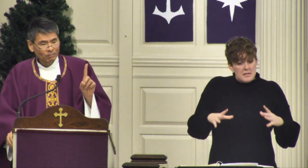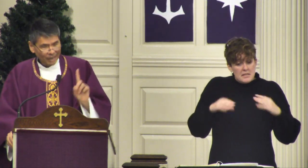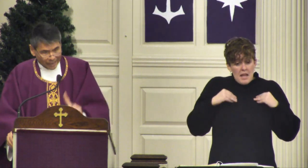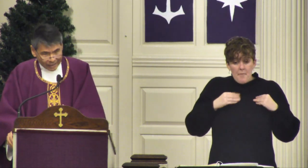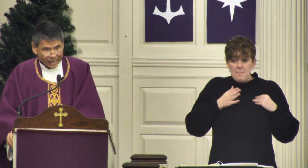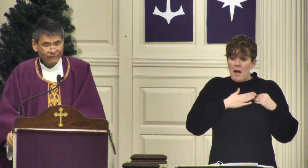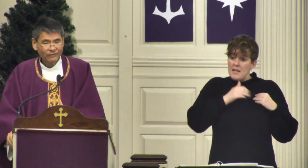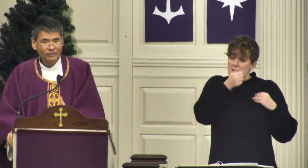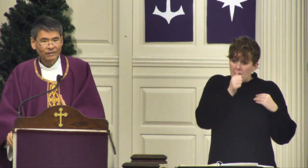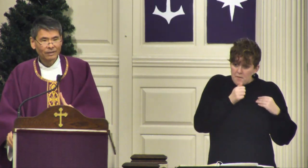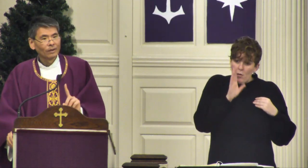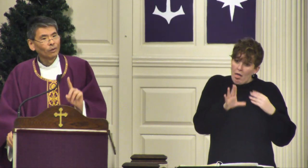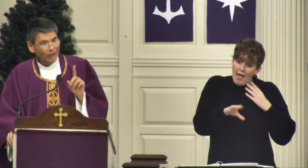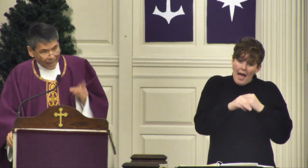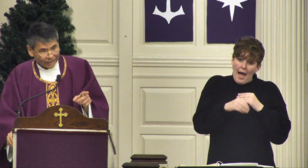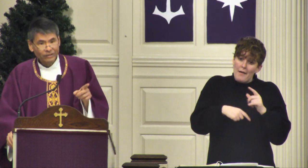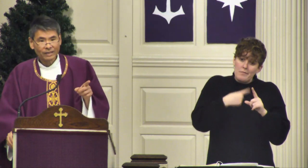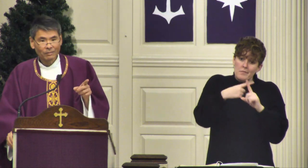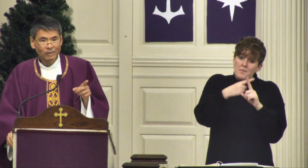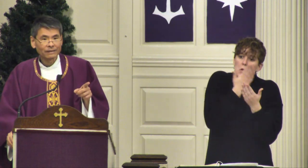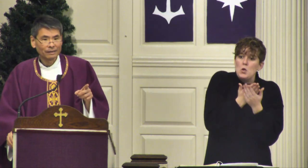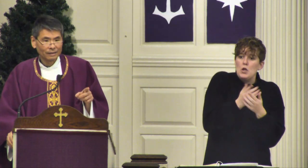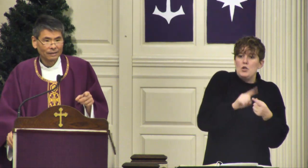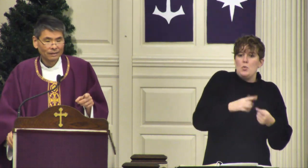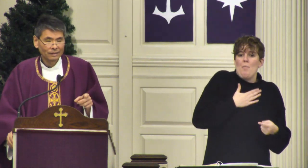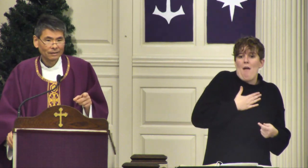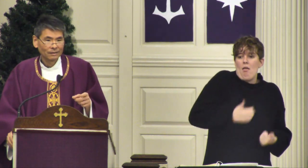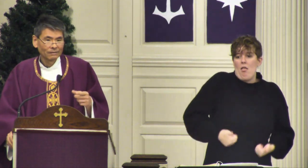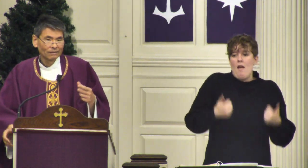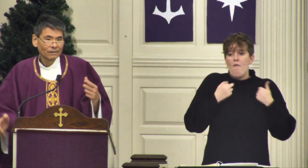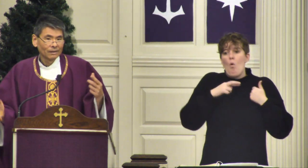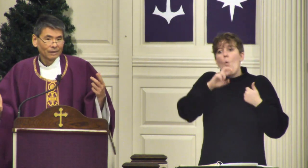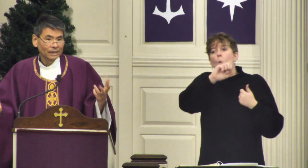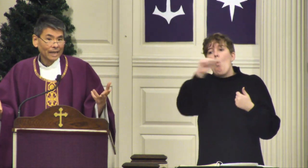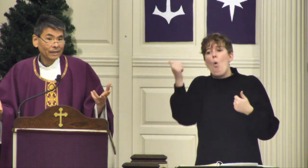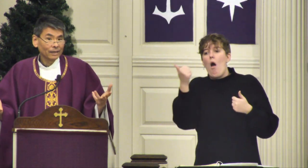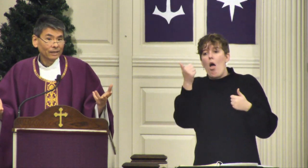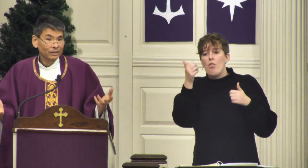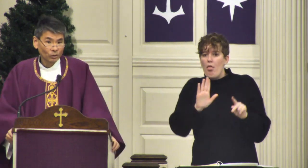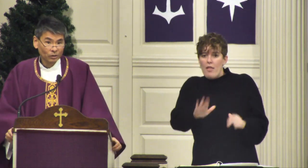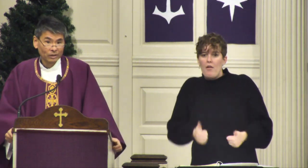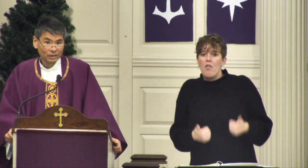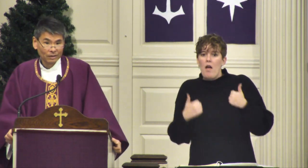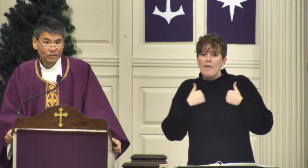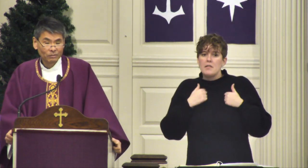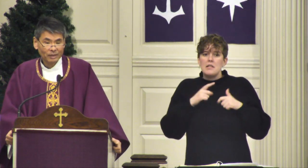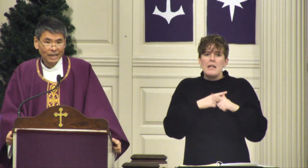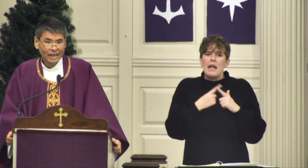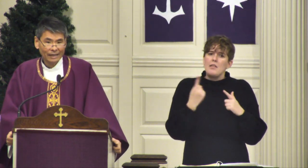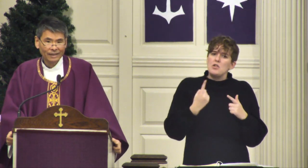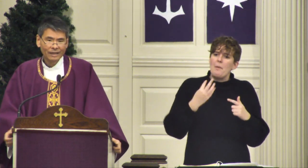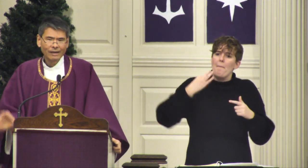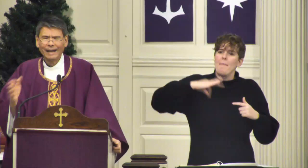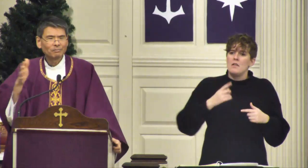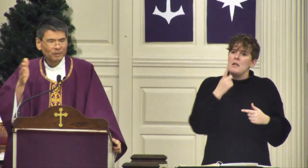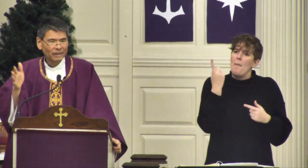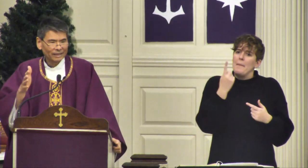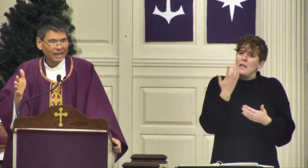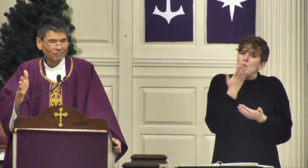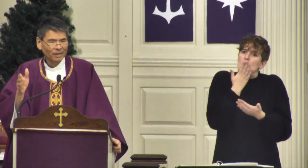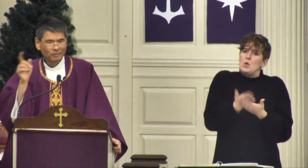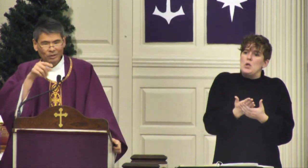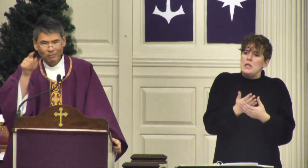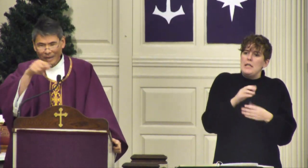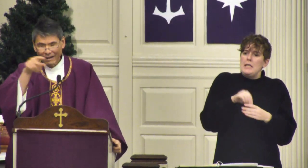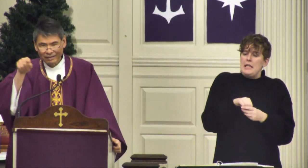my life or add to someone else's, then there's something good to be had. A simple example, I'm